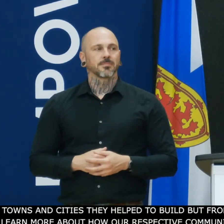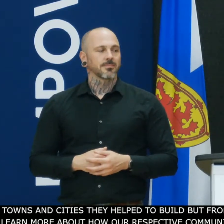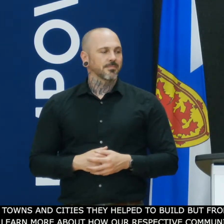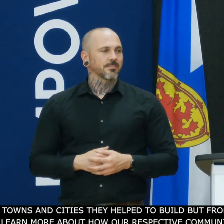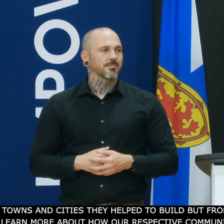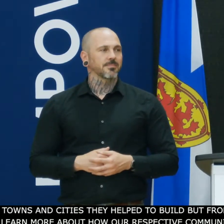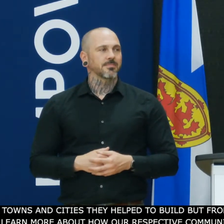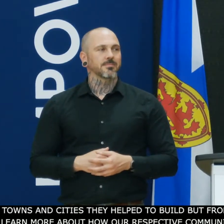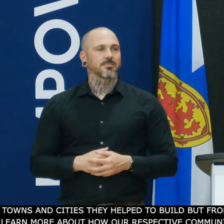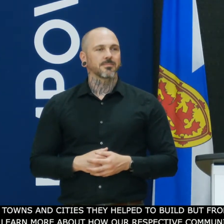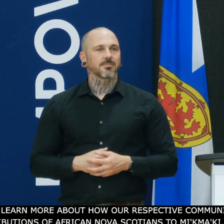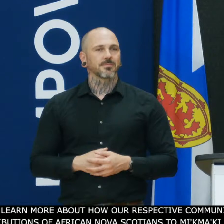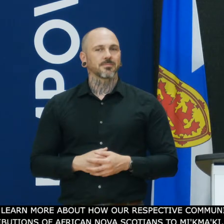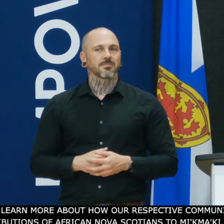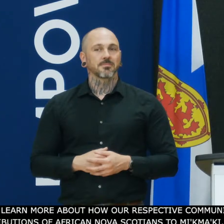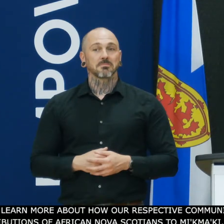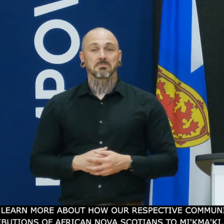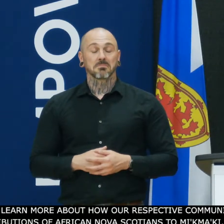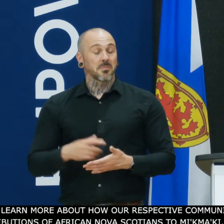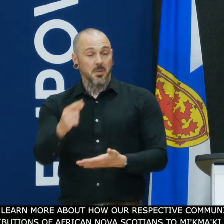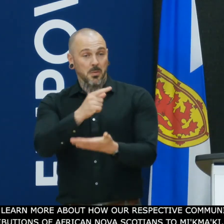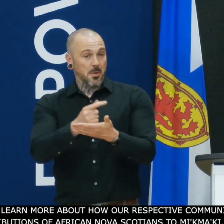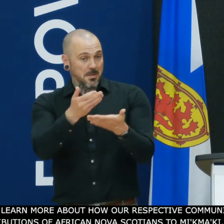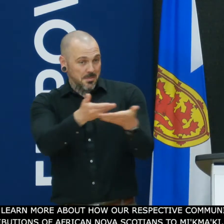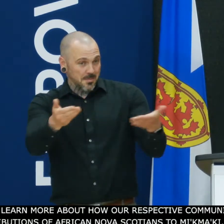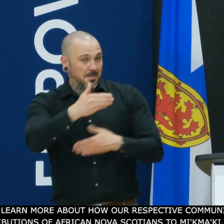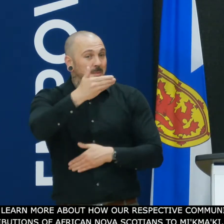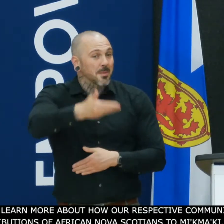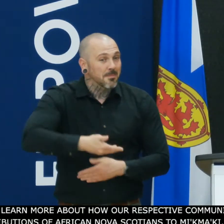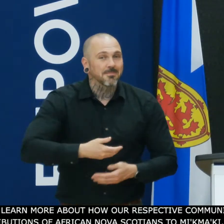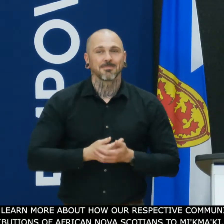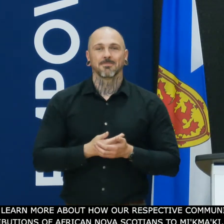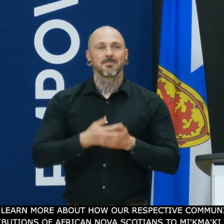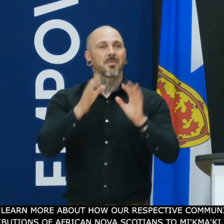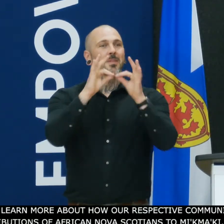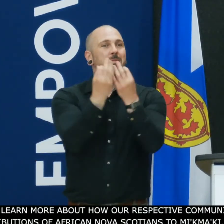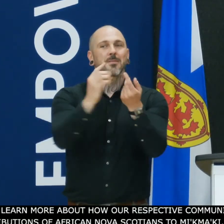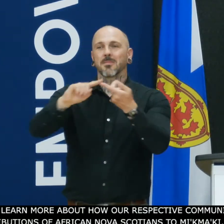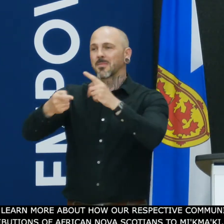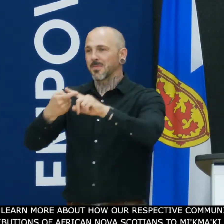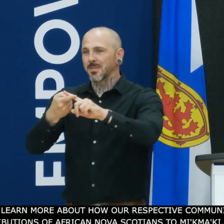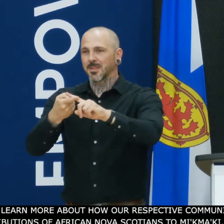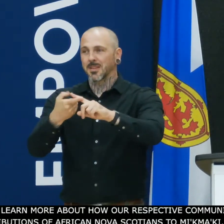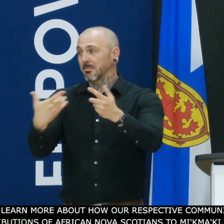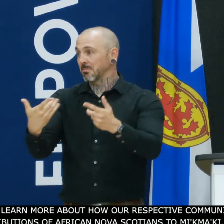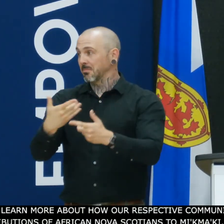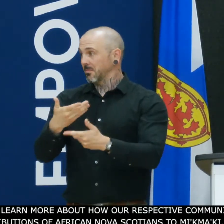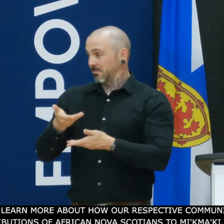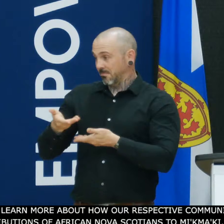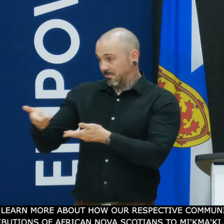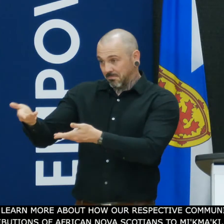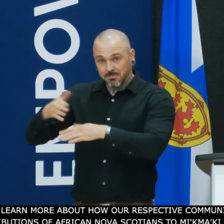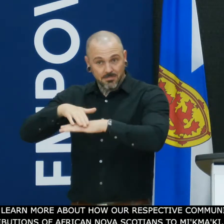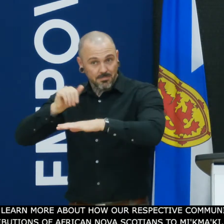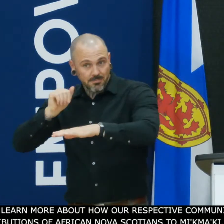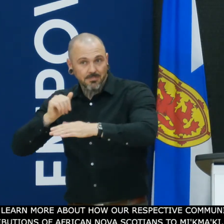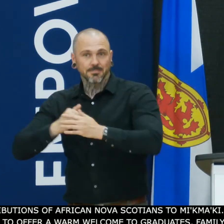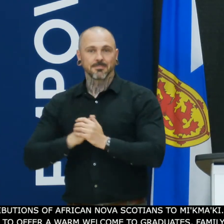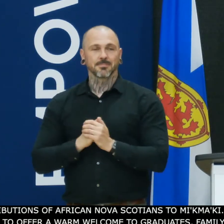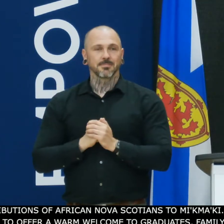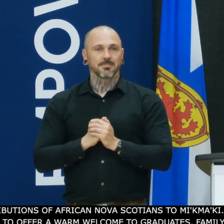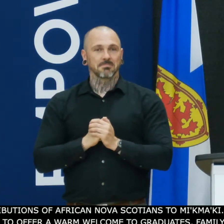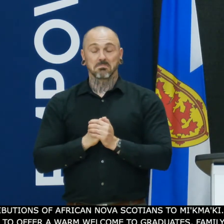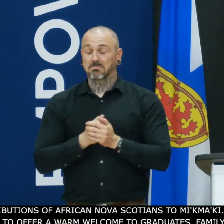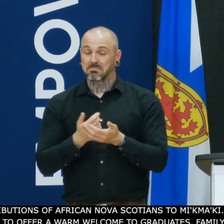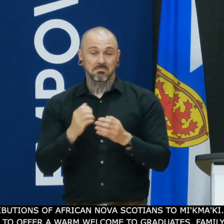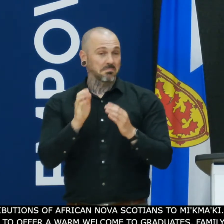want to offer a warm welcome to graduates, family, friends, and special guests joining us today here in person